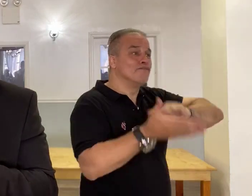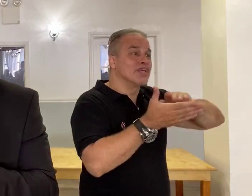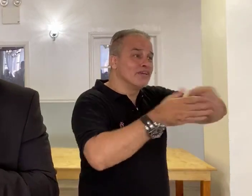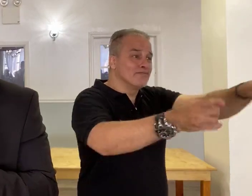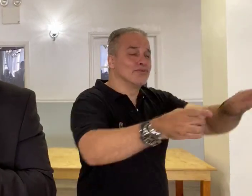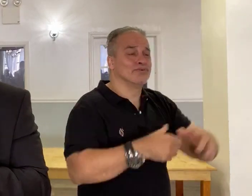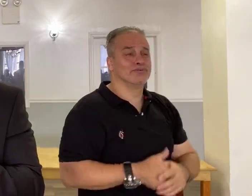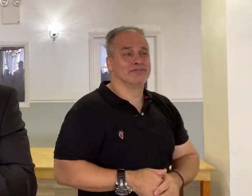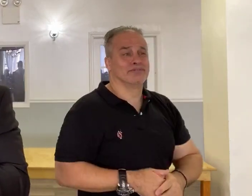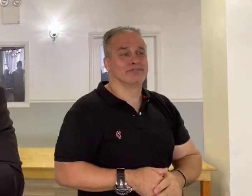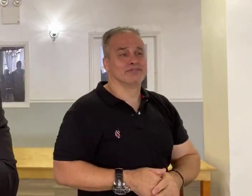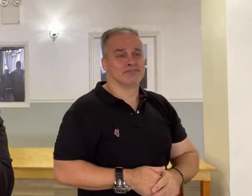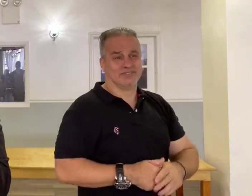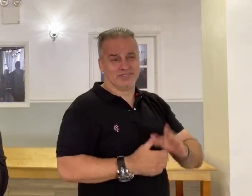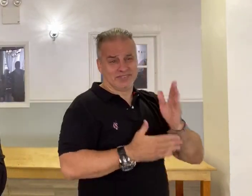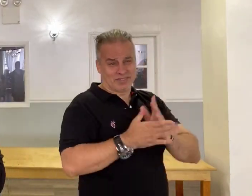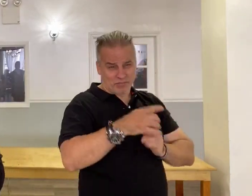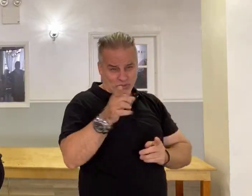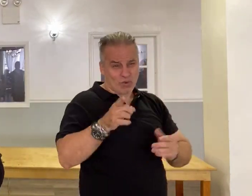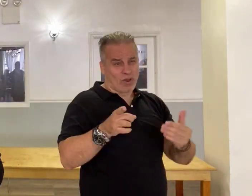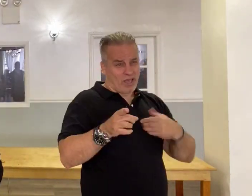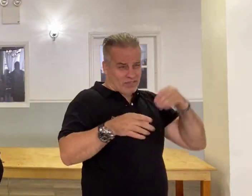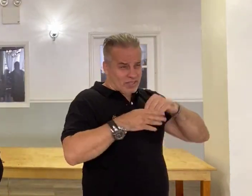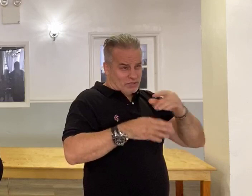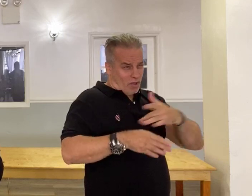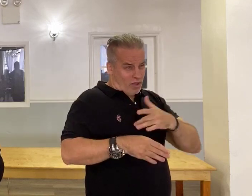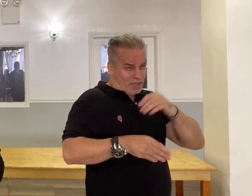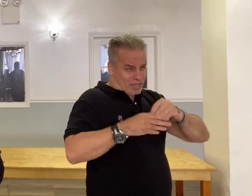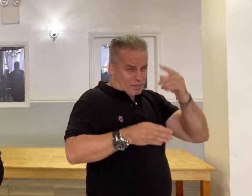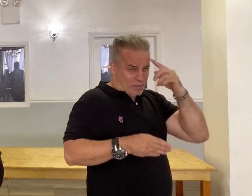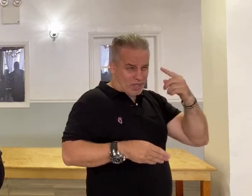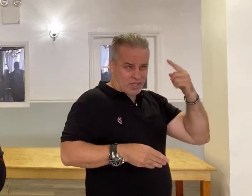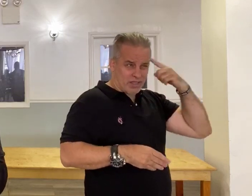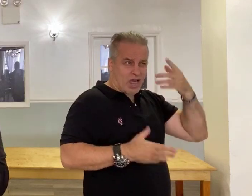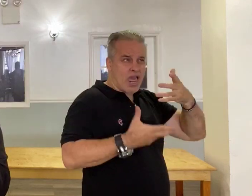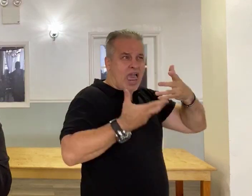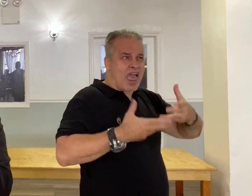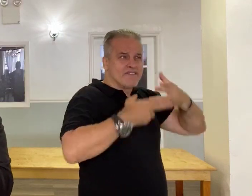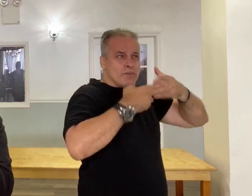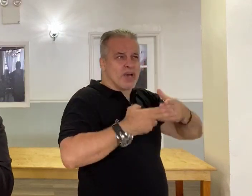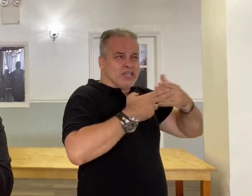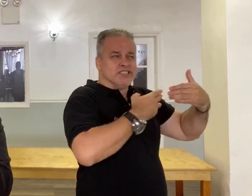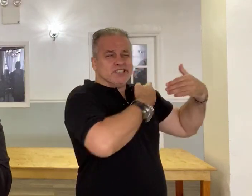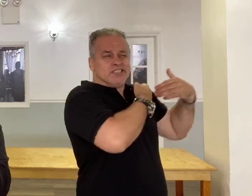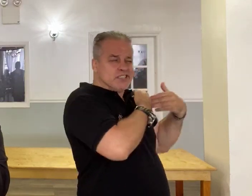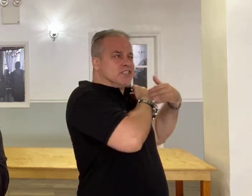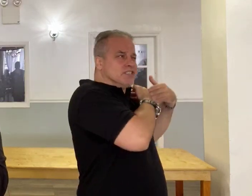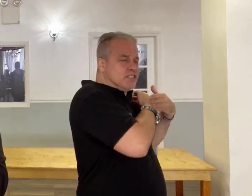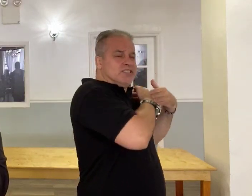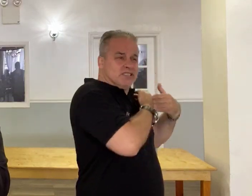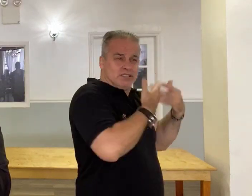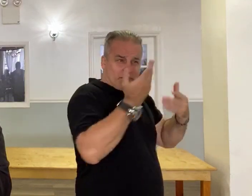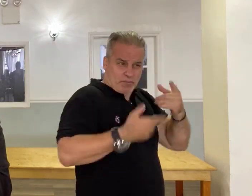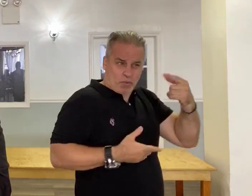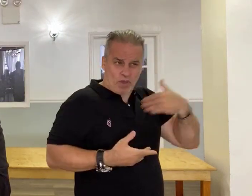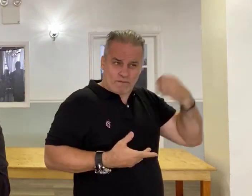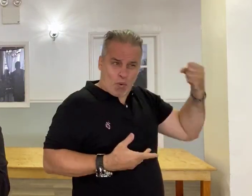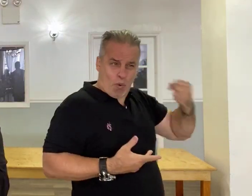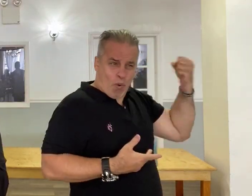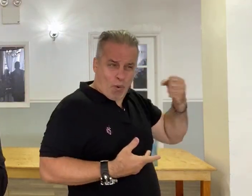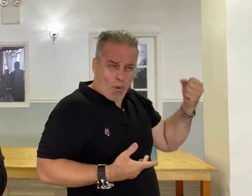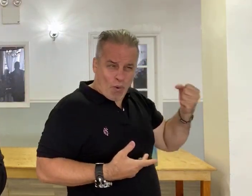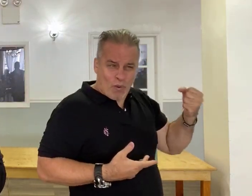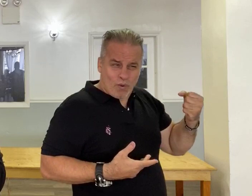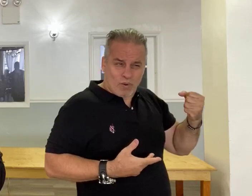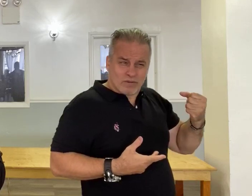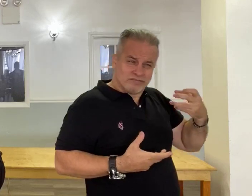of us, you're carrying weight. The weight of the past. Emotional trauma.